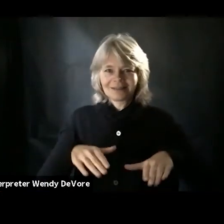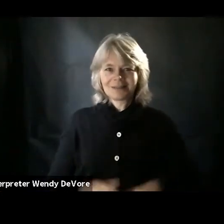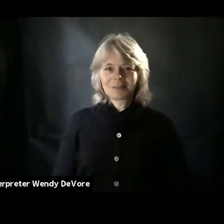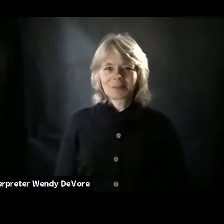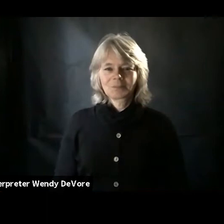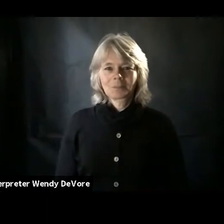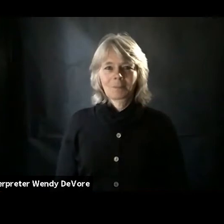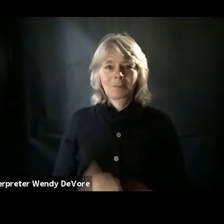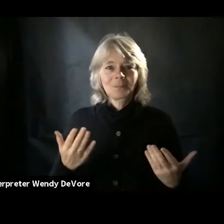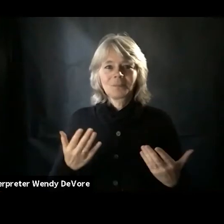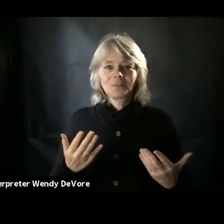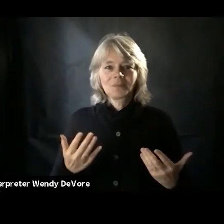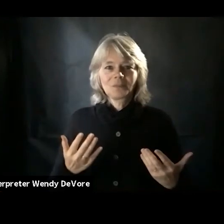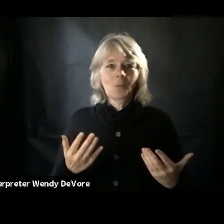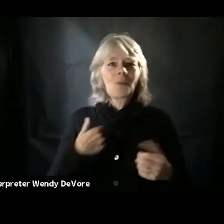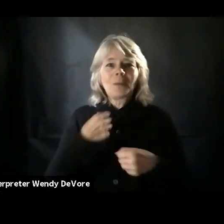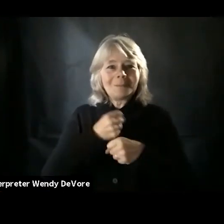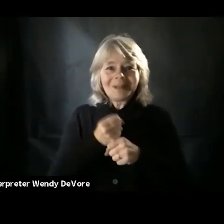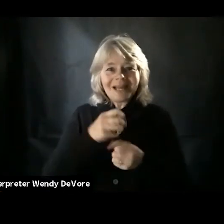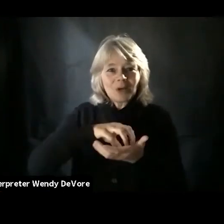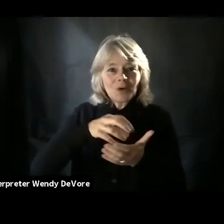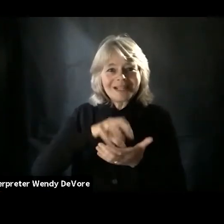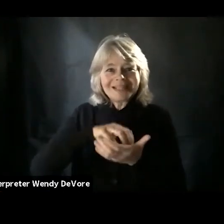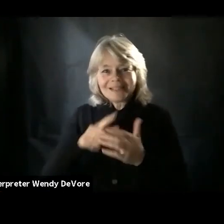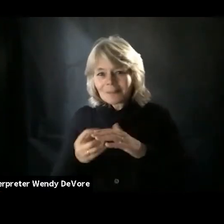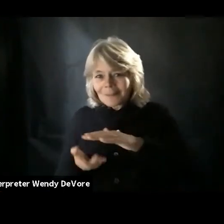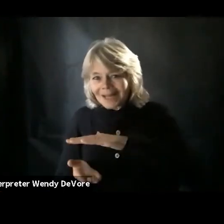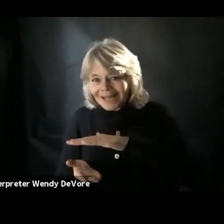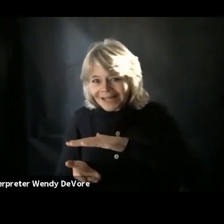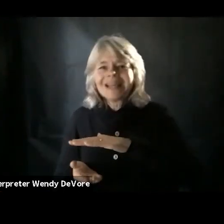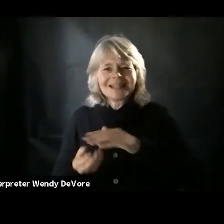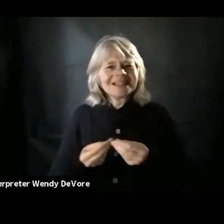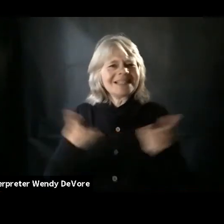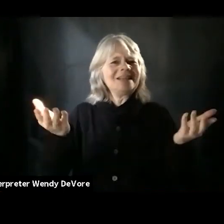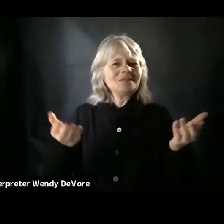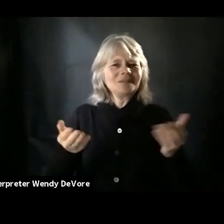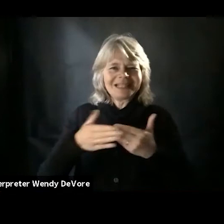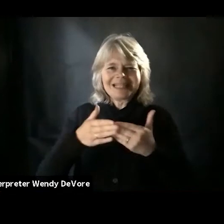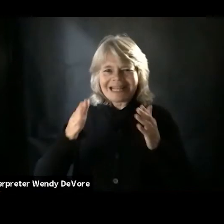or make a batch of cookies and share them with your neighbors.